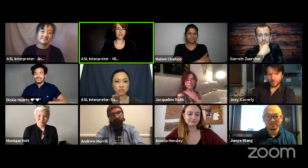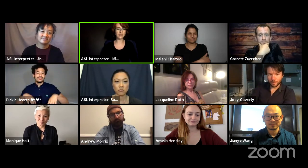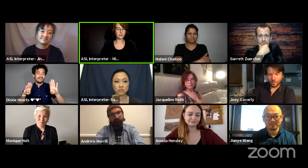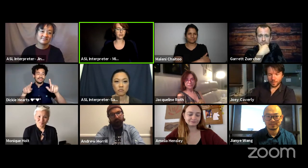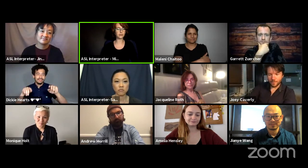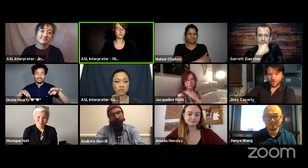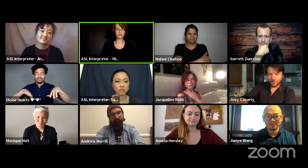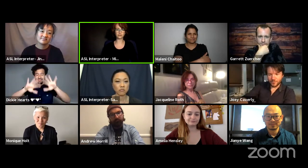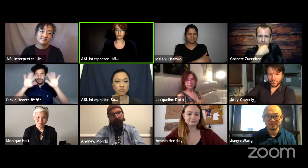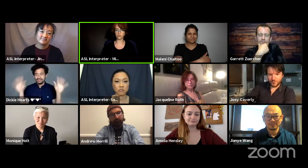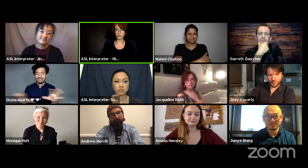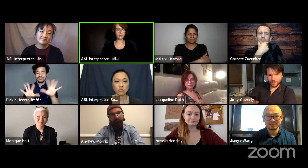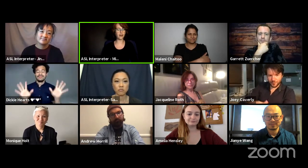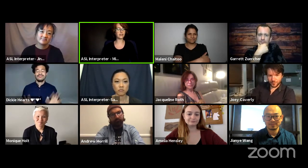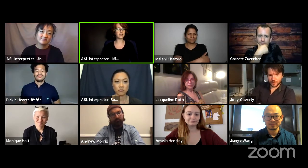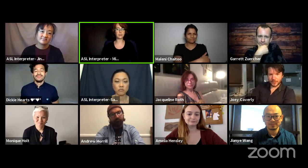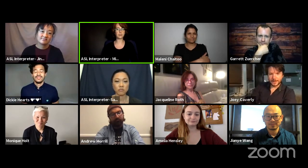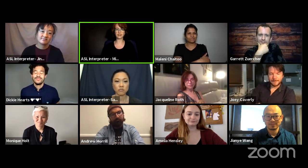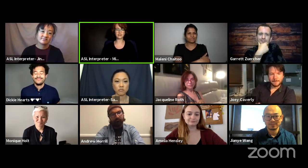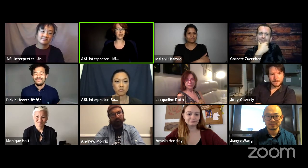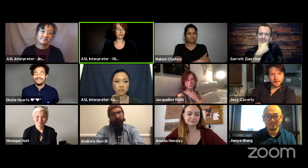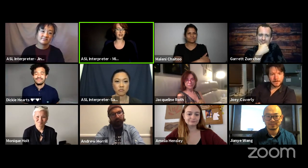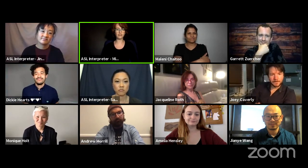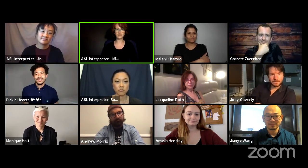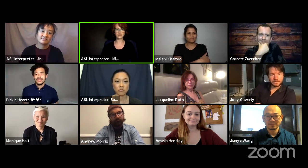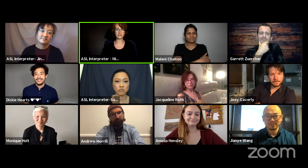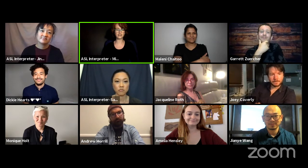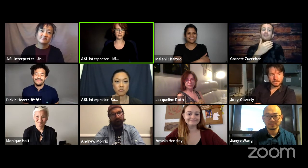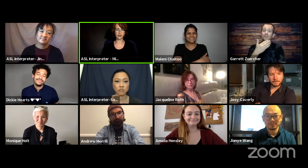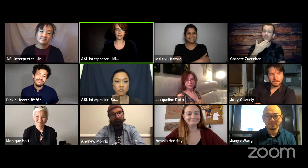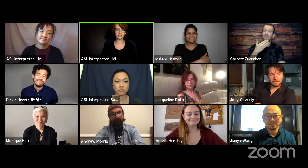happening in the world with coronavirus, Black Lives Matter, everything that's going on.